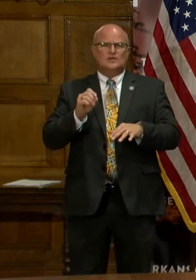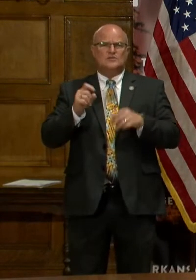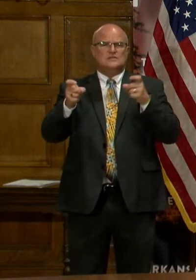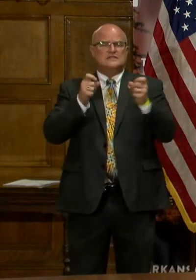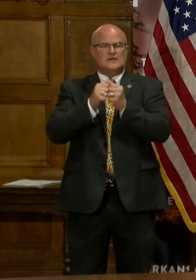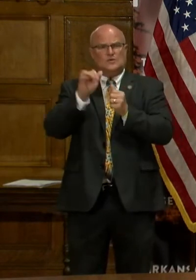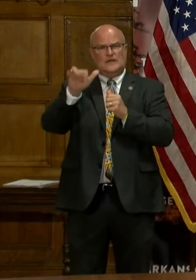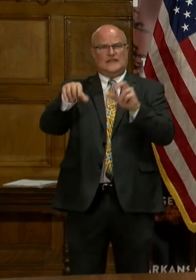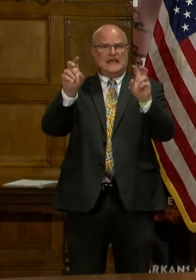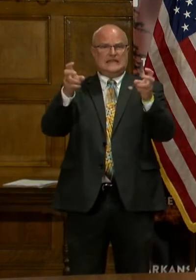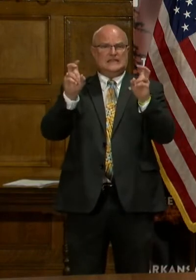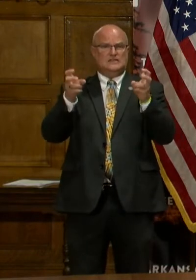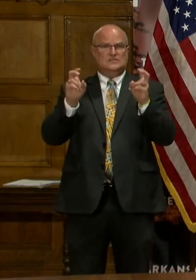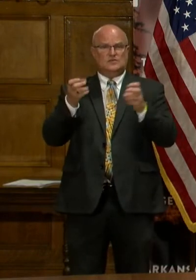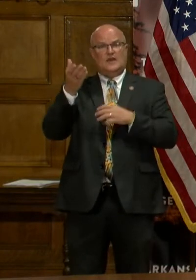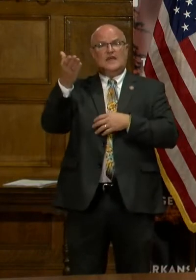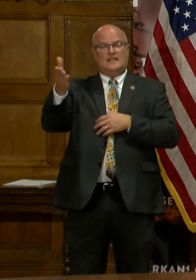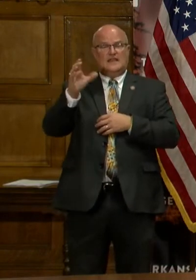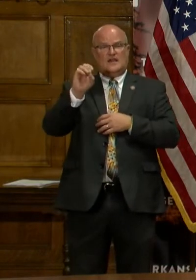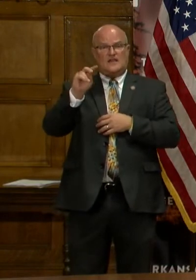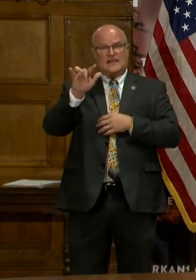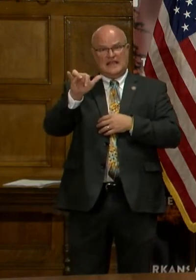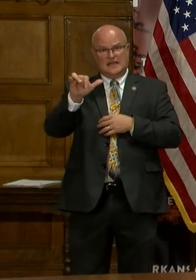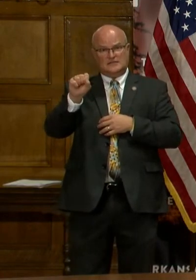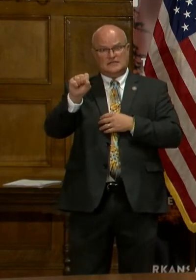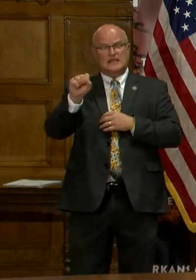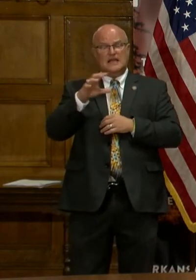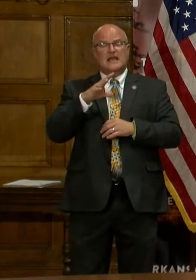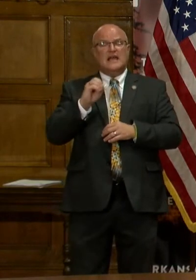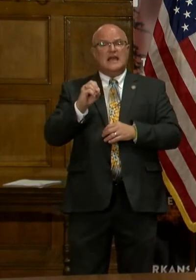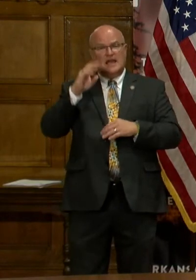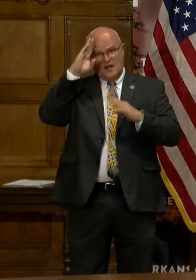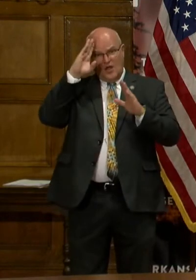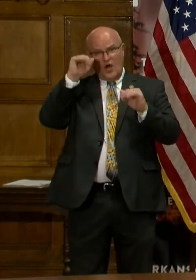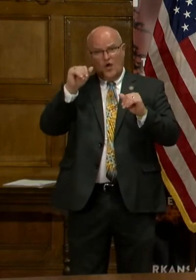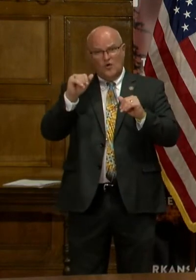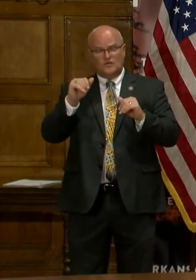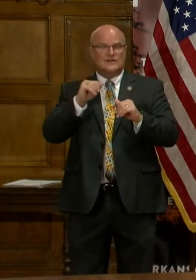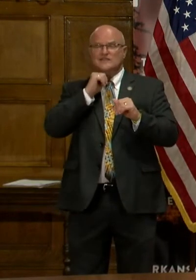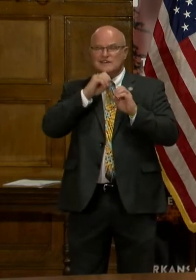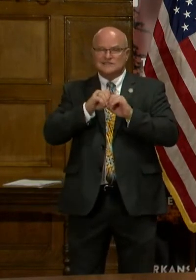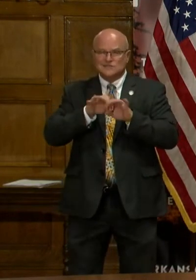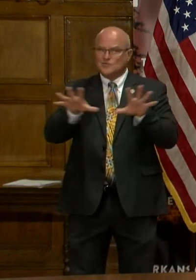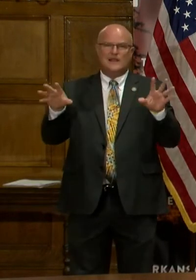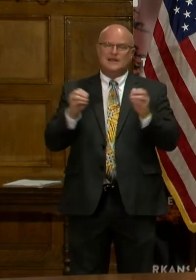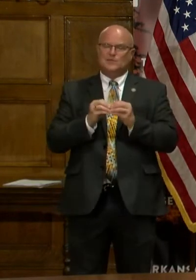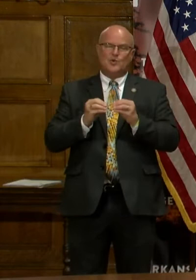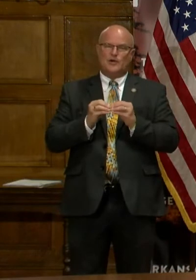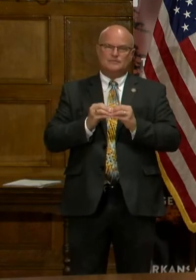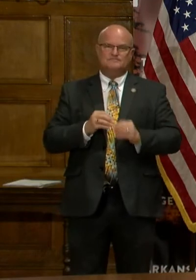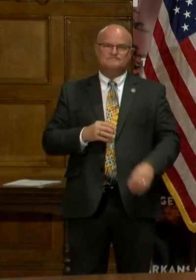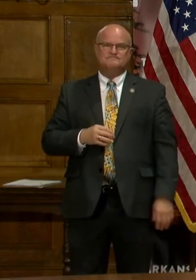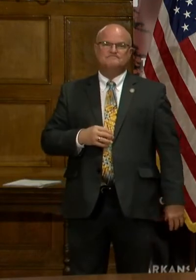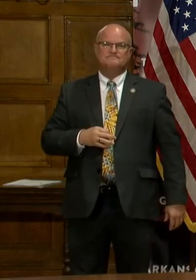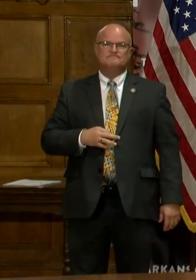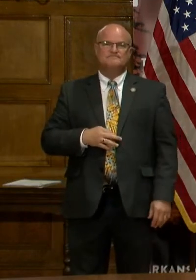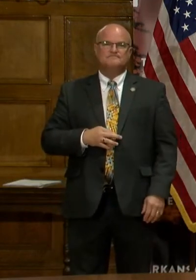deal with that issue there in the county, and hopefully that will not spread any further.